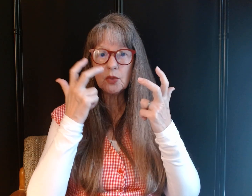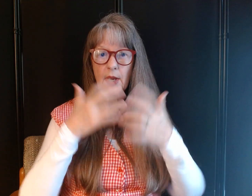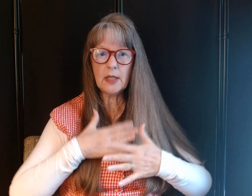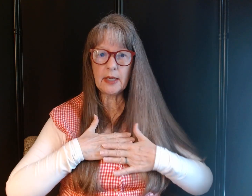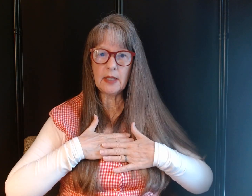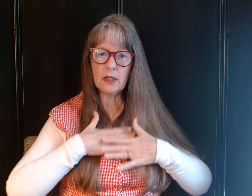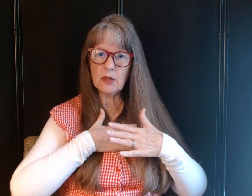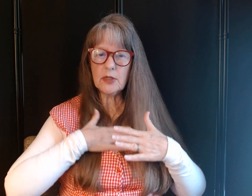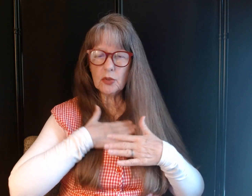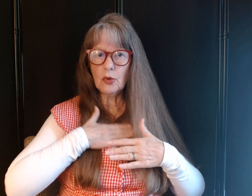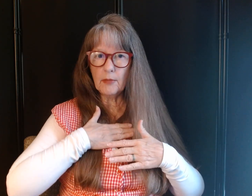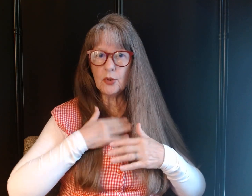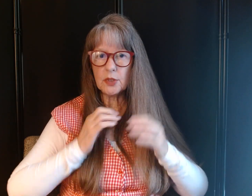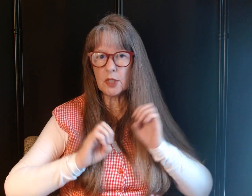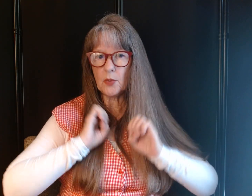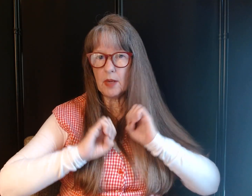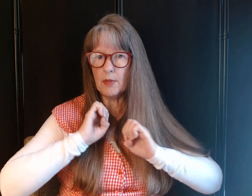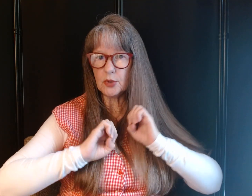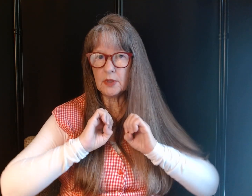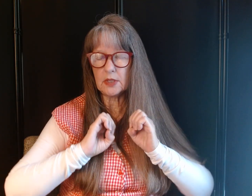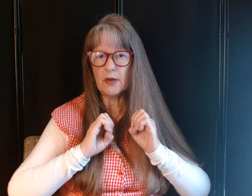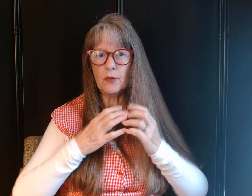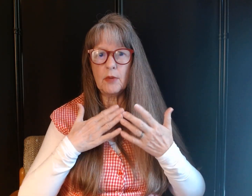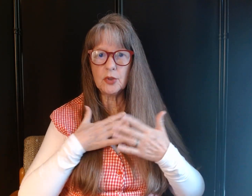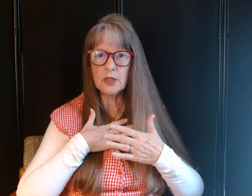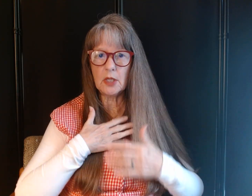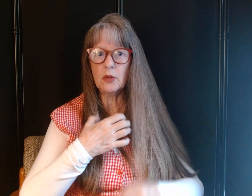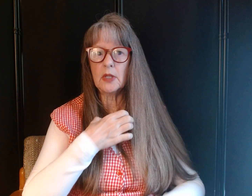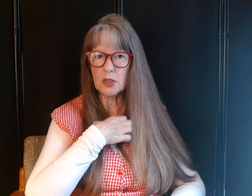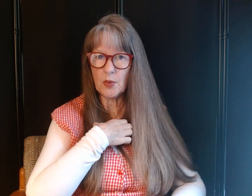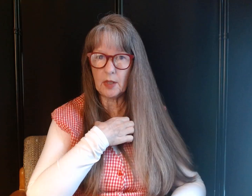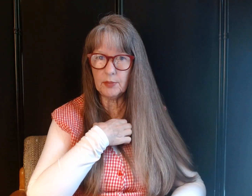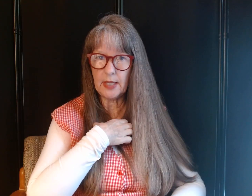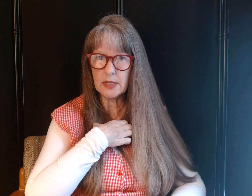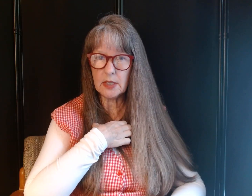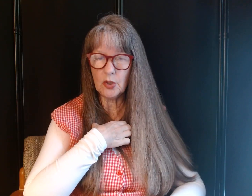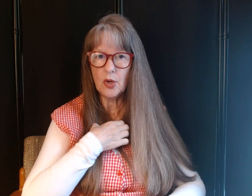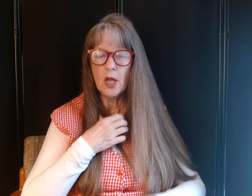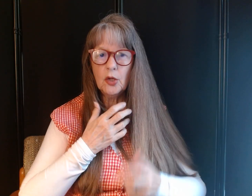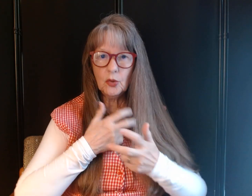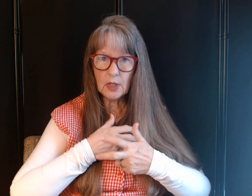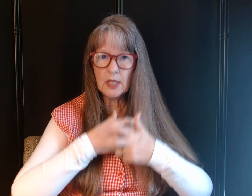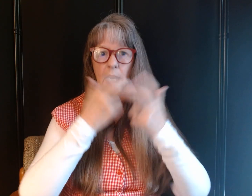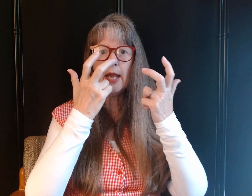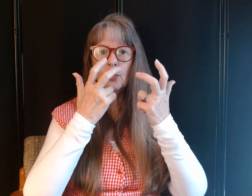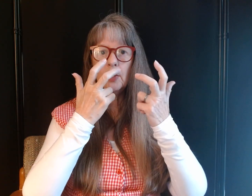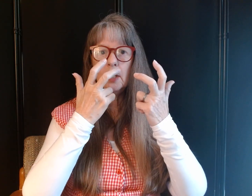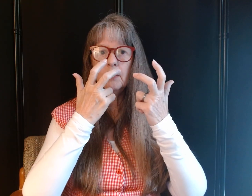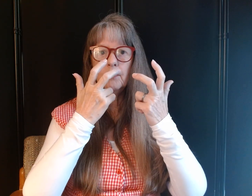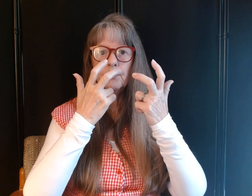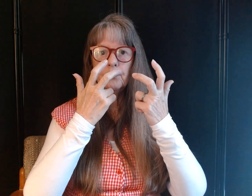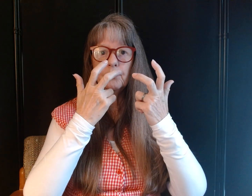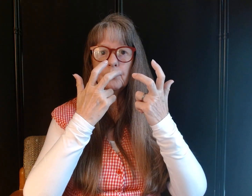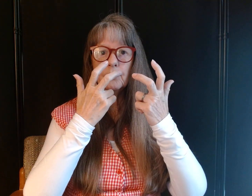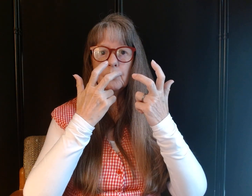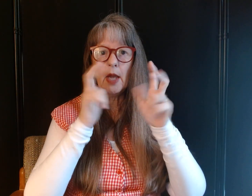way, like, because these are your emotions. That's why emotion, the sign for emotion is here, and this is why complain is here. You can get angry. I